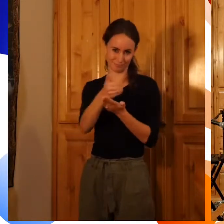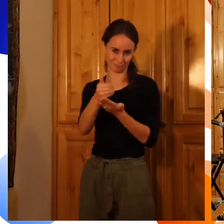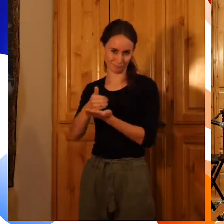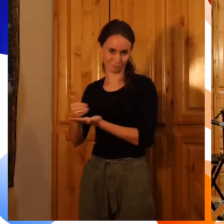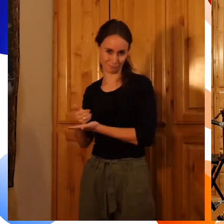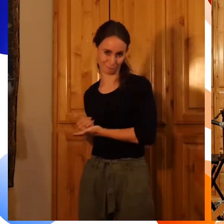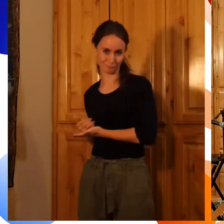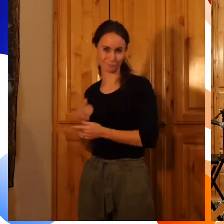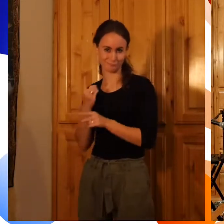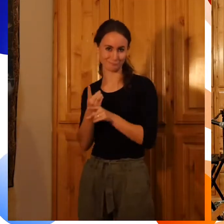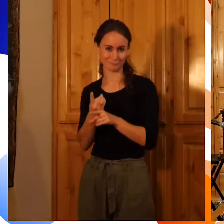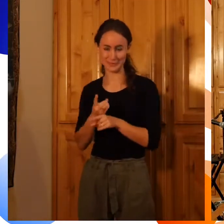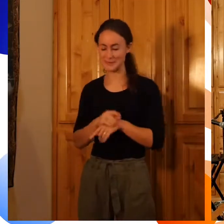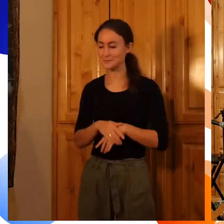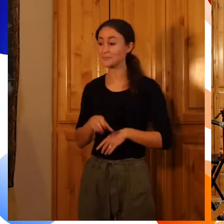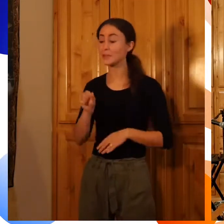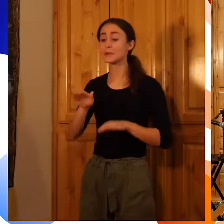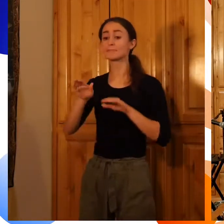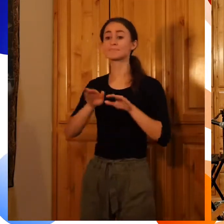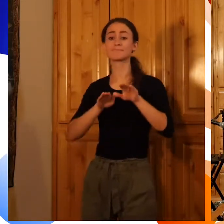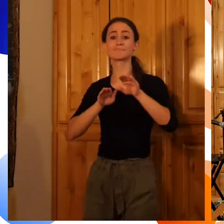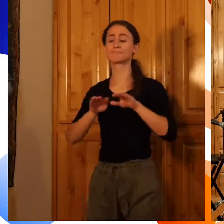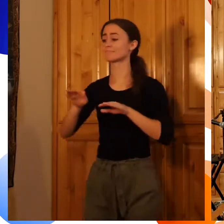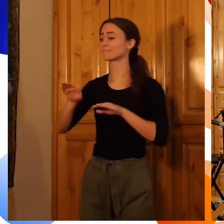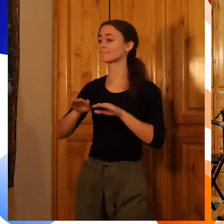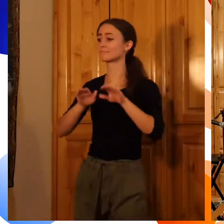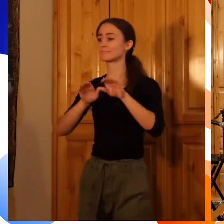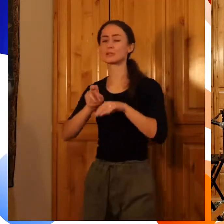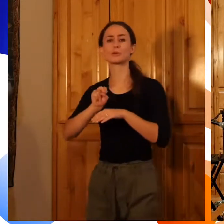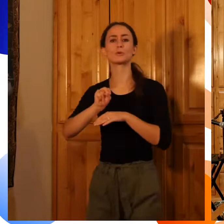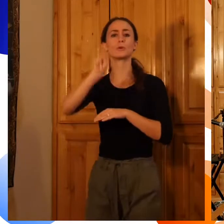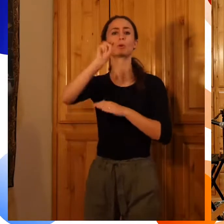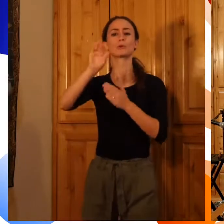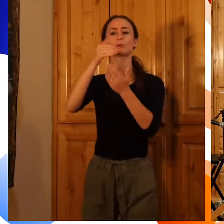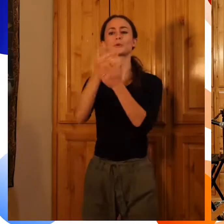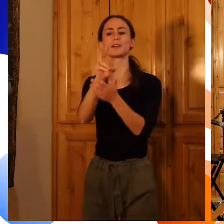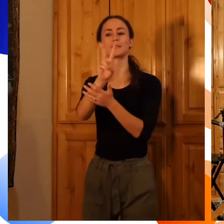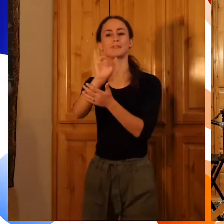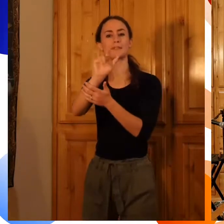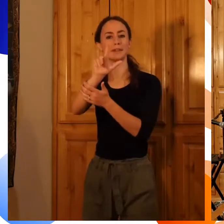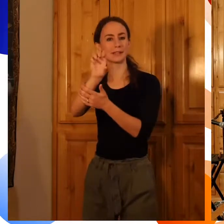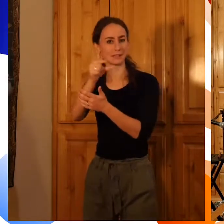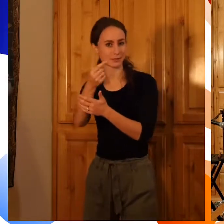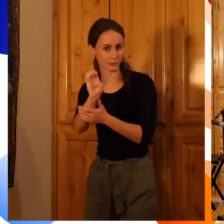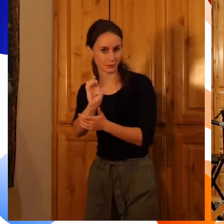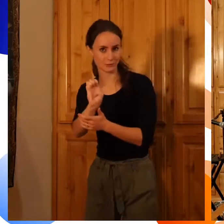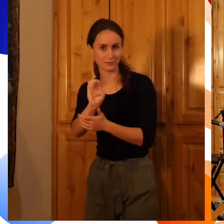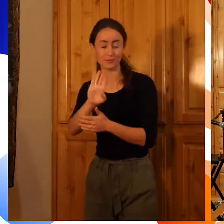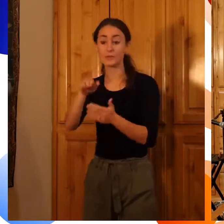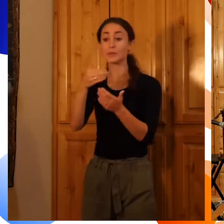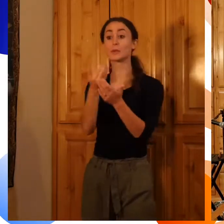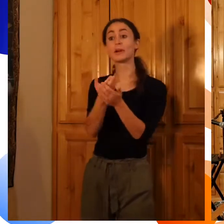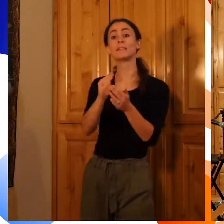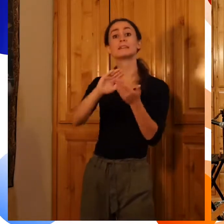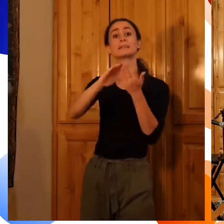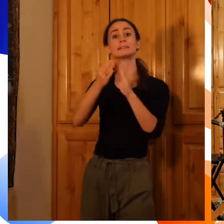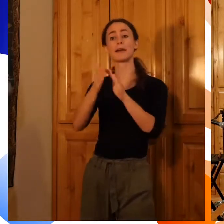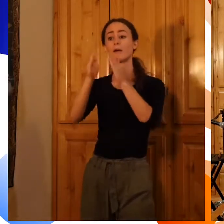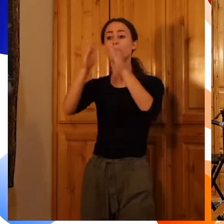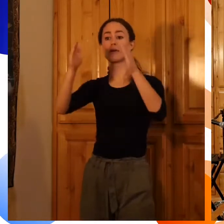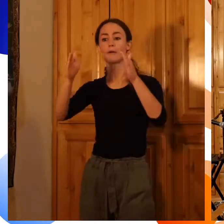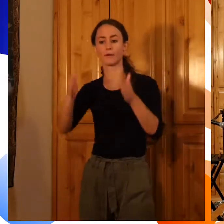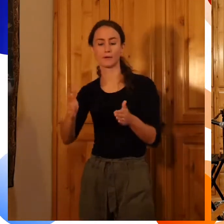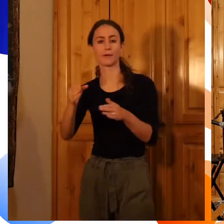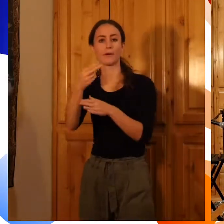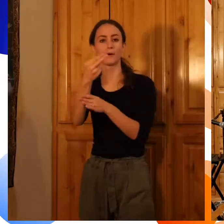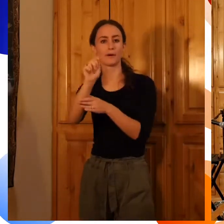the road to the little village. And there was a great town hall in the very center of the village. And the town criers were out.